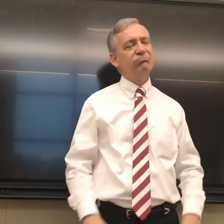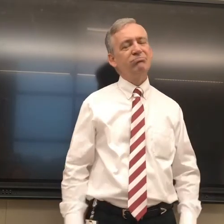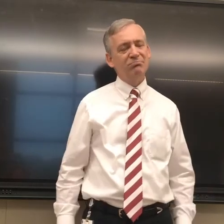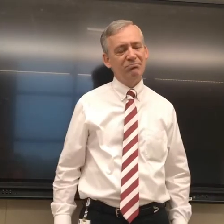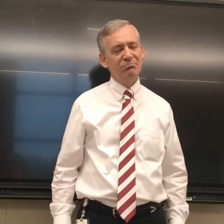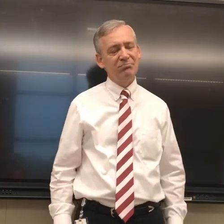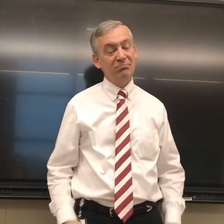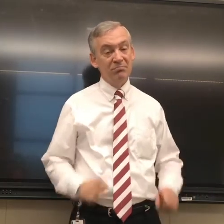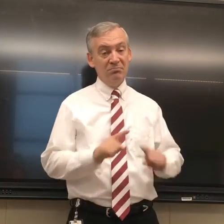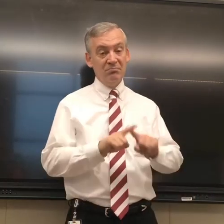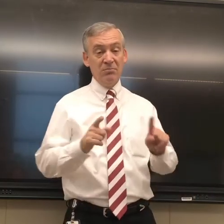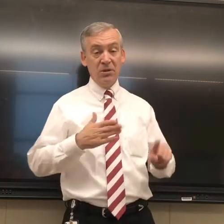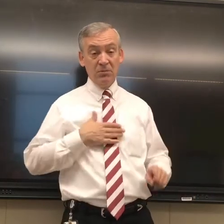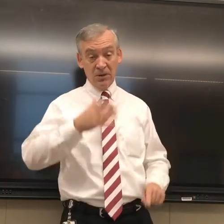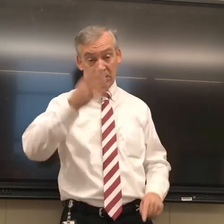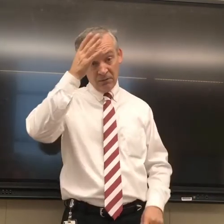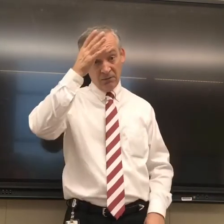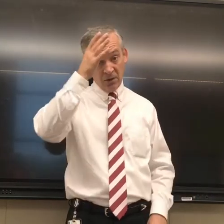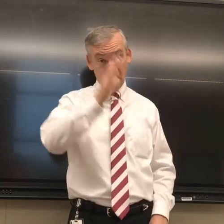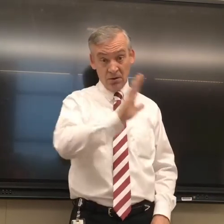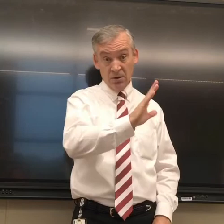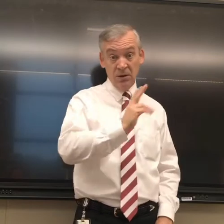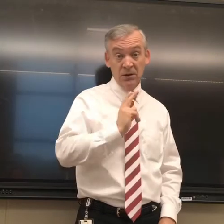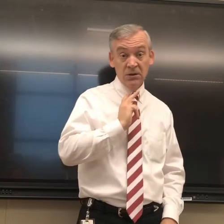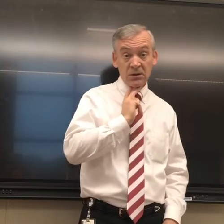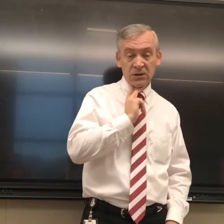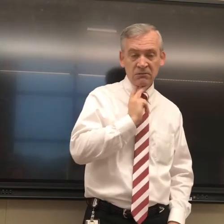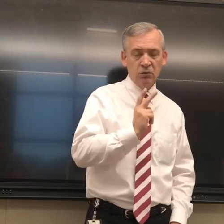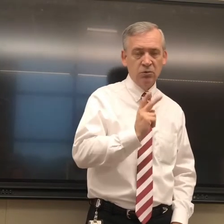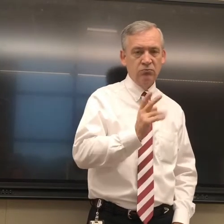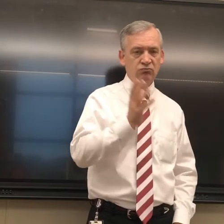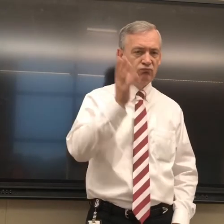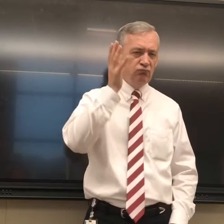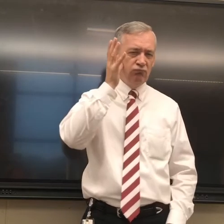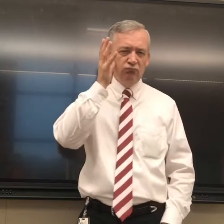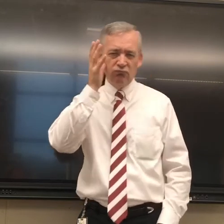But my father's voice cut through hers, shattering the peace.